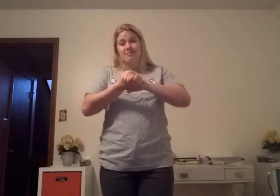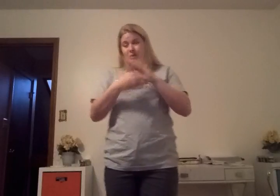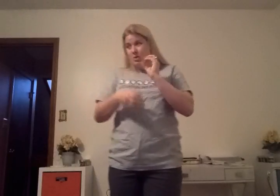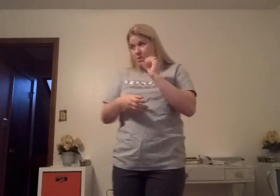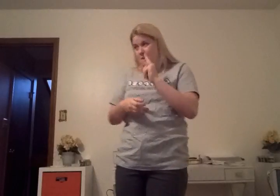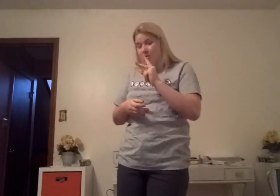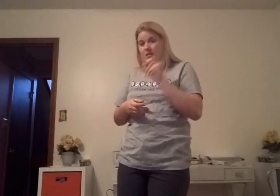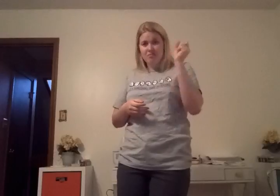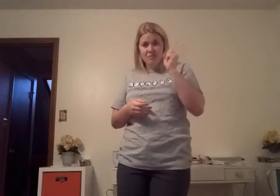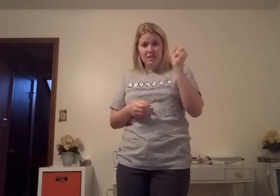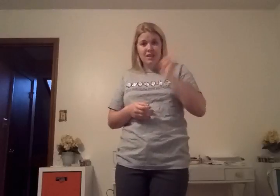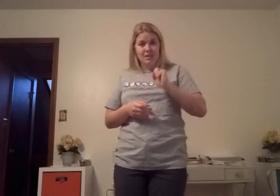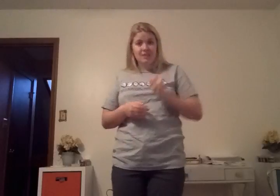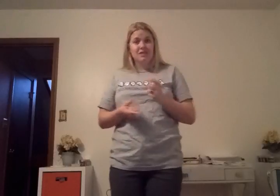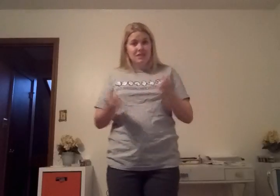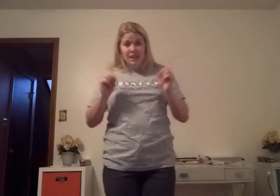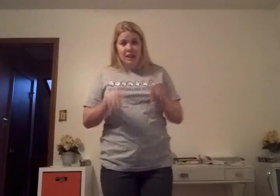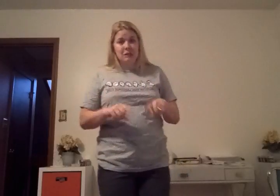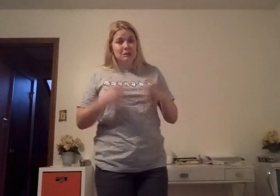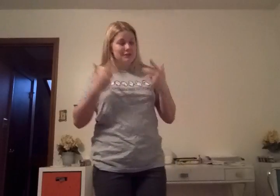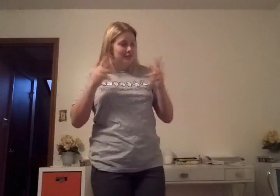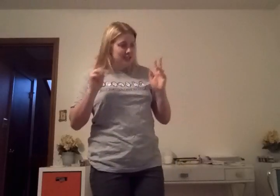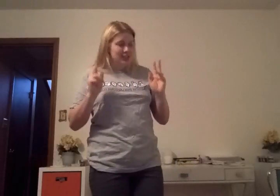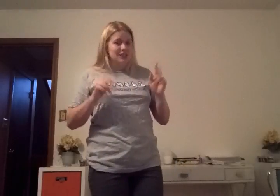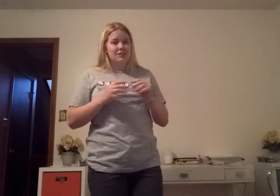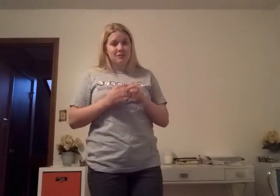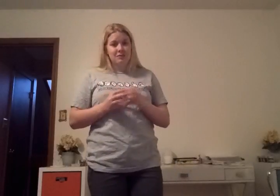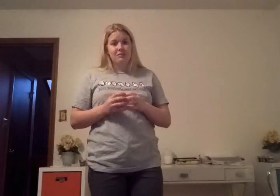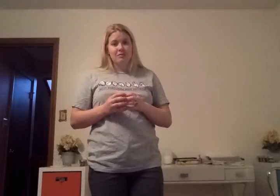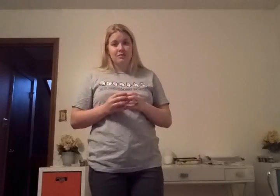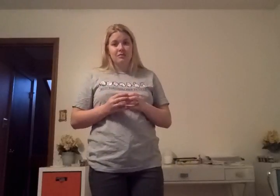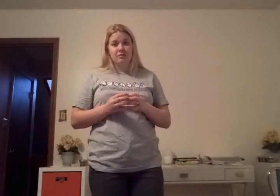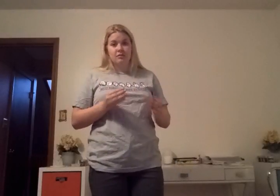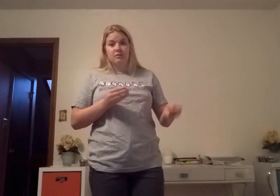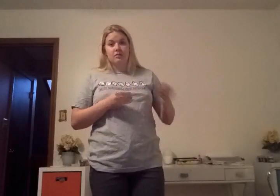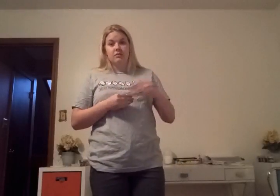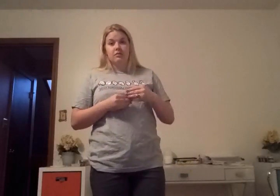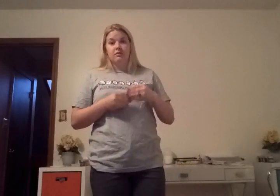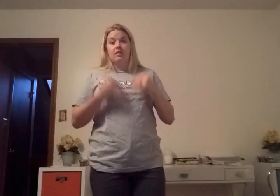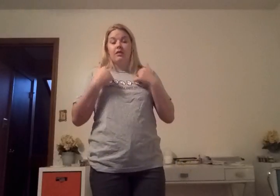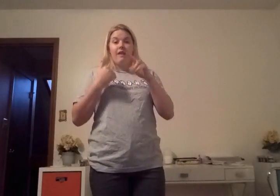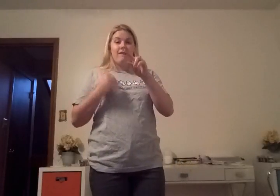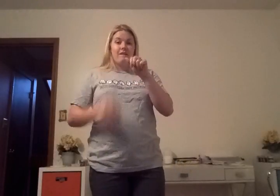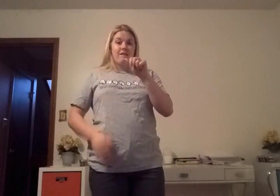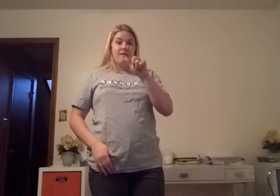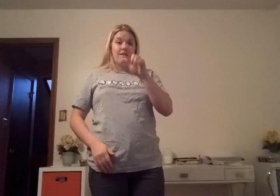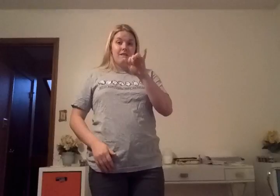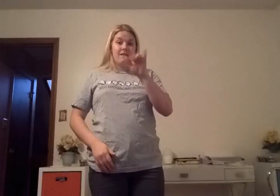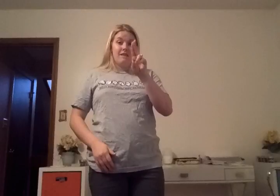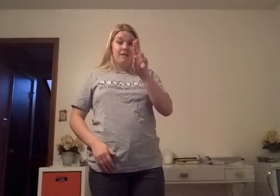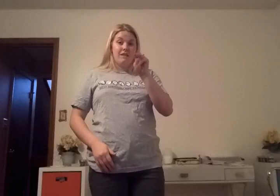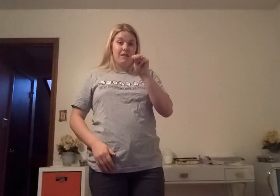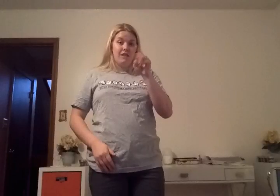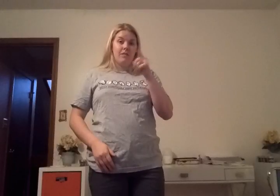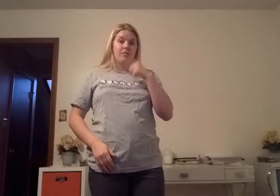"Yeah, we're doing this." And then they give you Valium to calm you down. I don't remember anything else. Well, you did a little peace sign first,